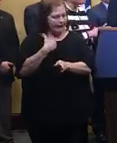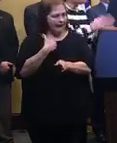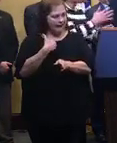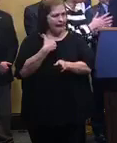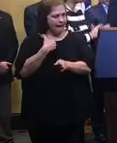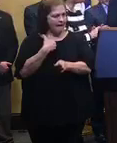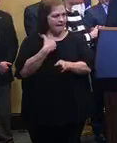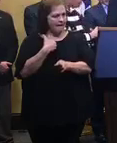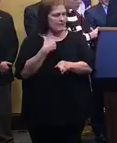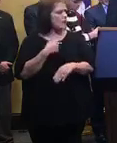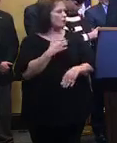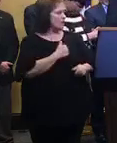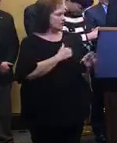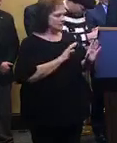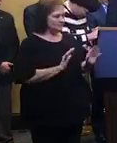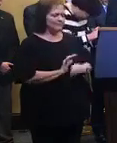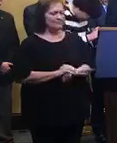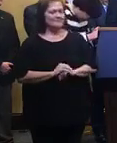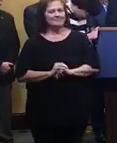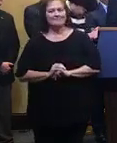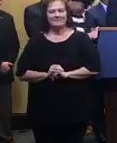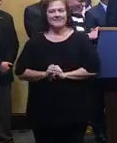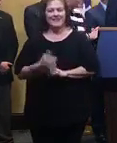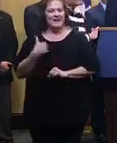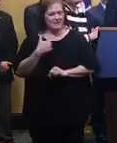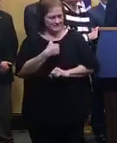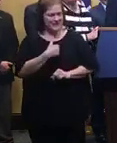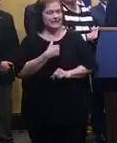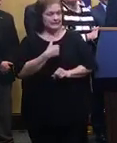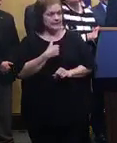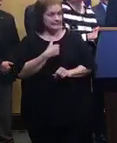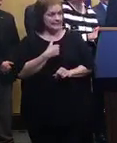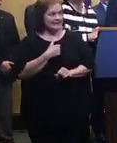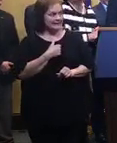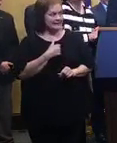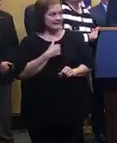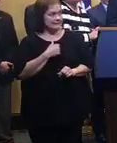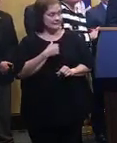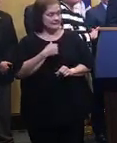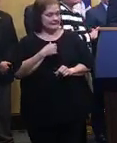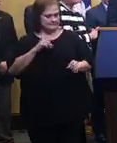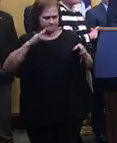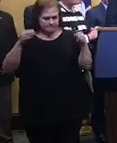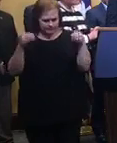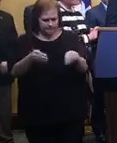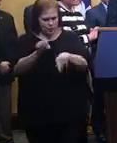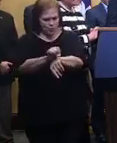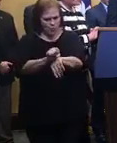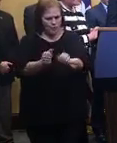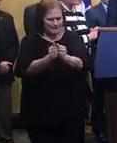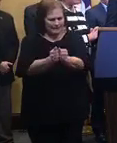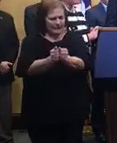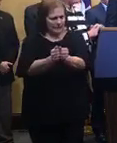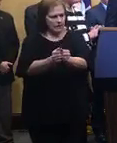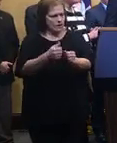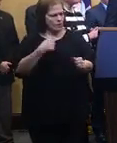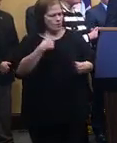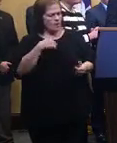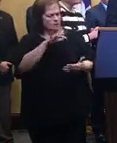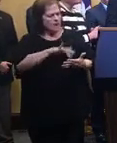city. Go ahead. Yes, ma'am. We've aligned our ducks, and we, as the mayor said, we looked at procedural